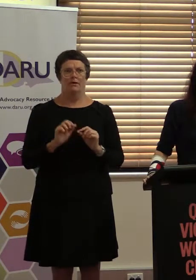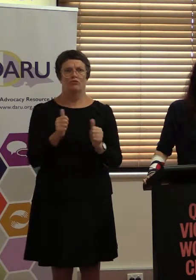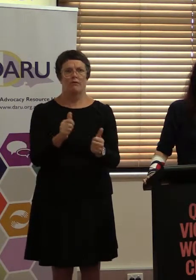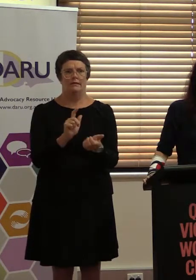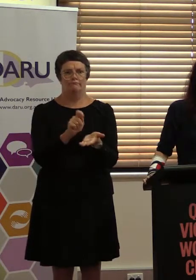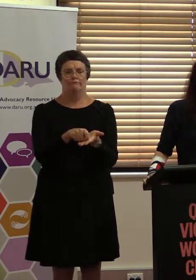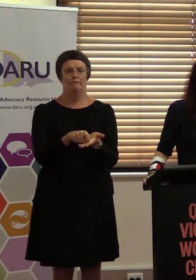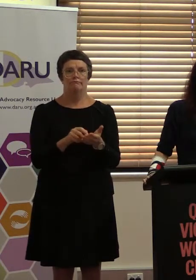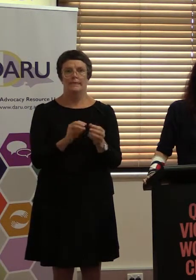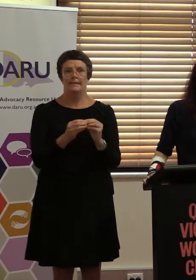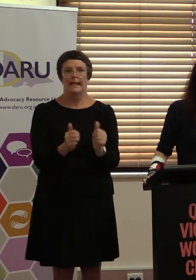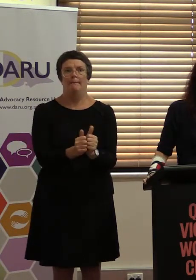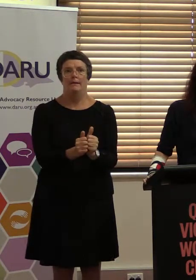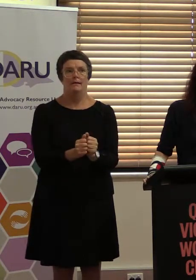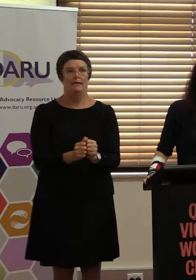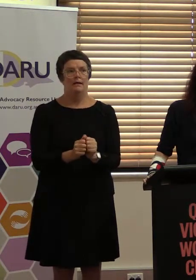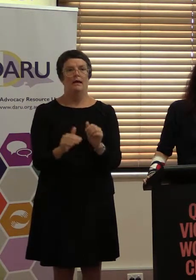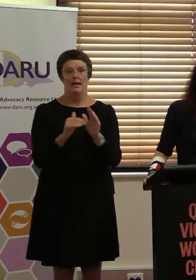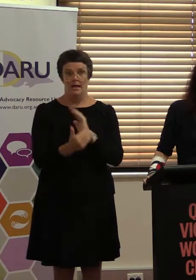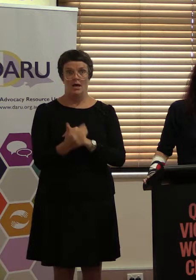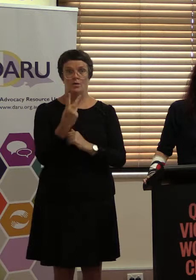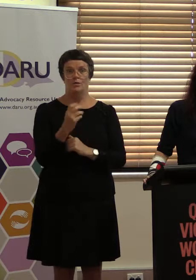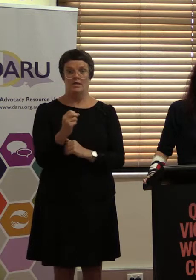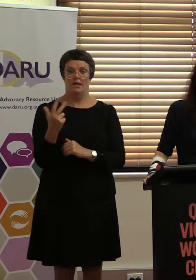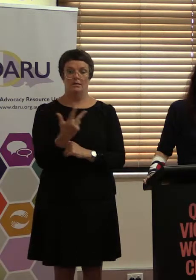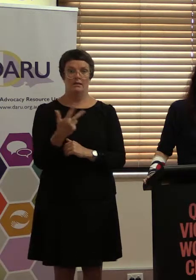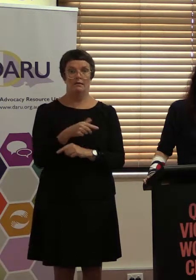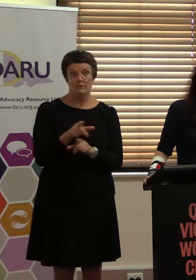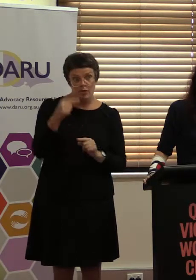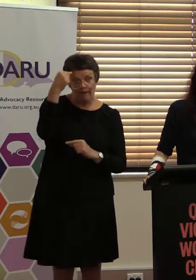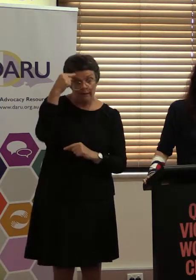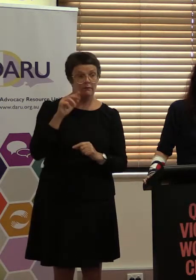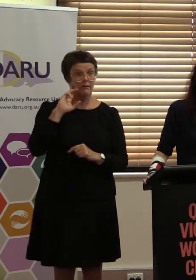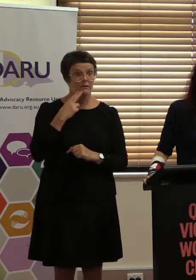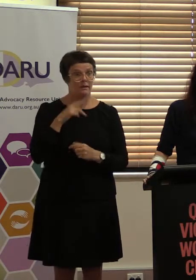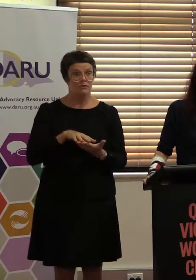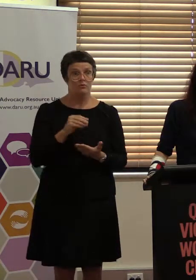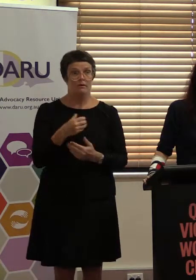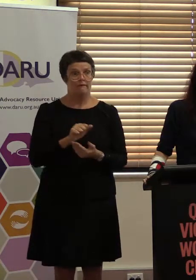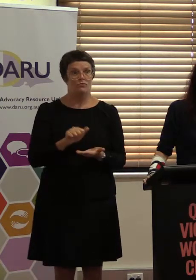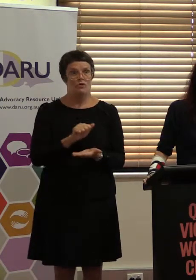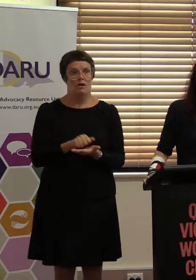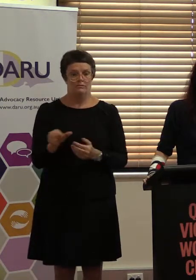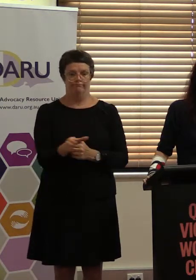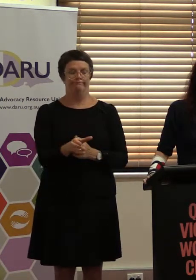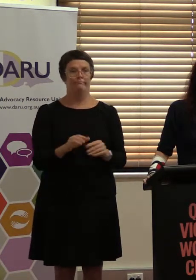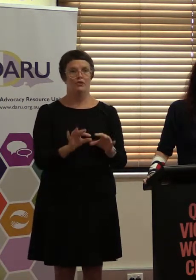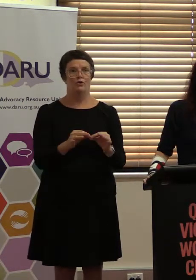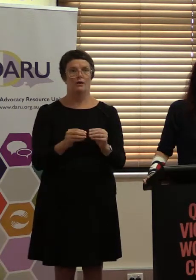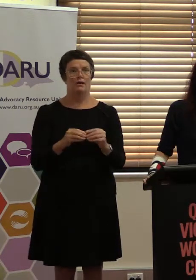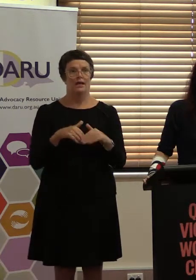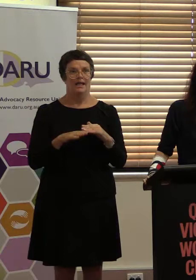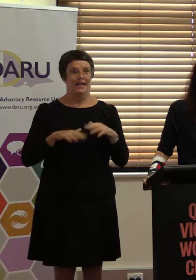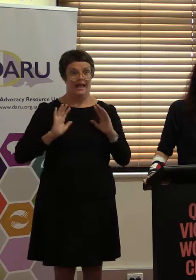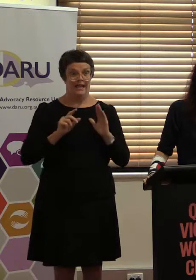in 2018. Do you think that deaf students have the right to an Auslan interpreter enshrined in